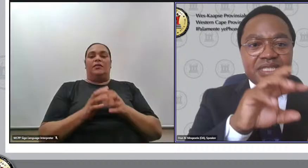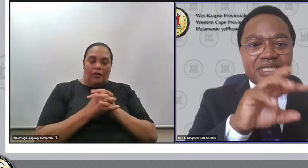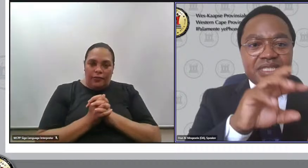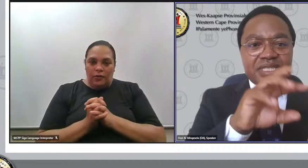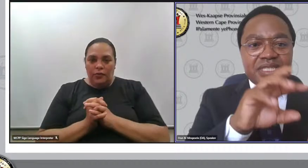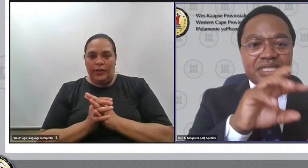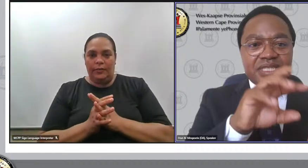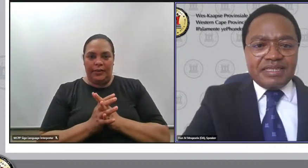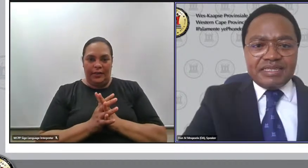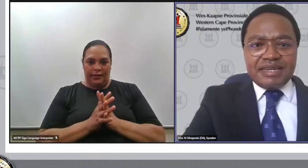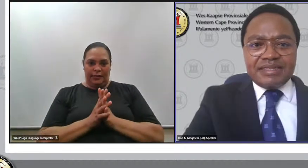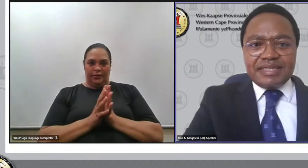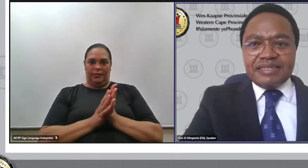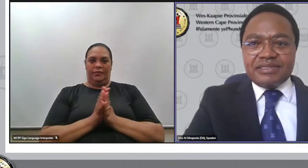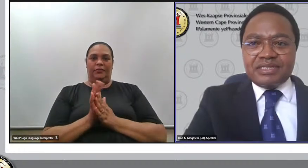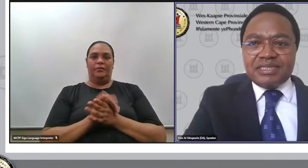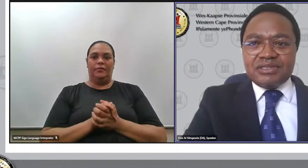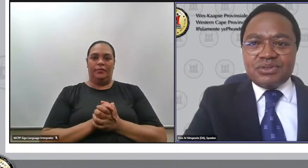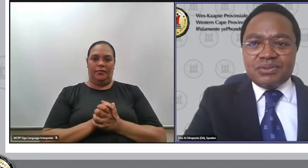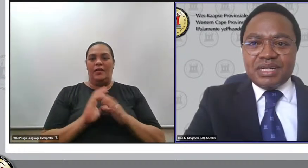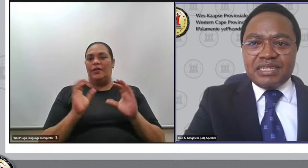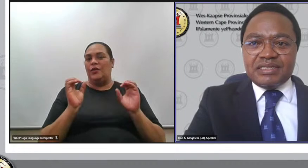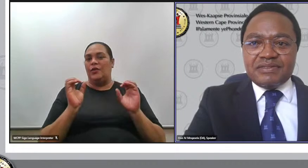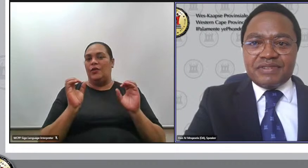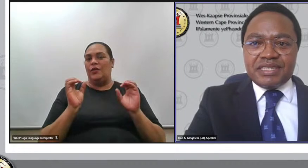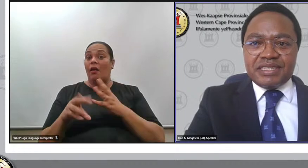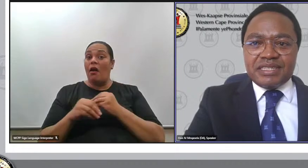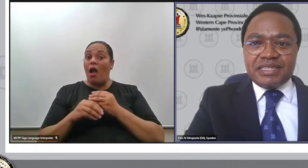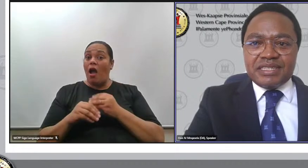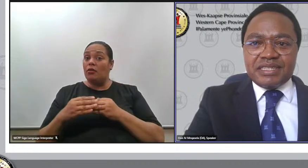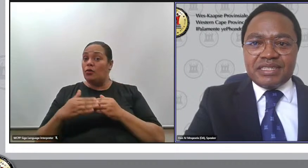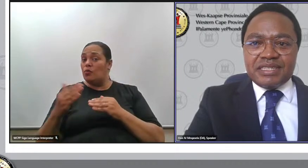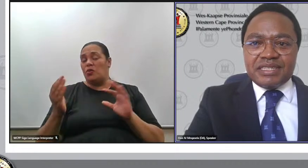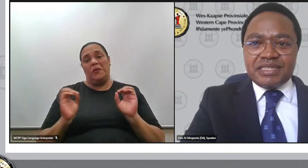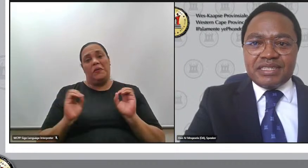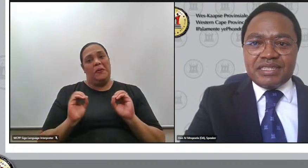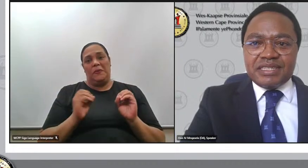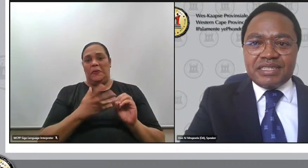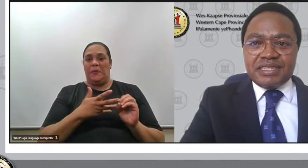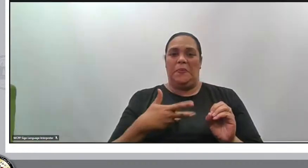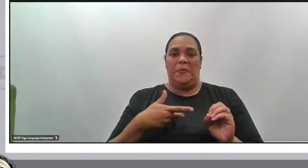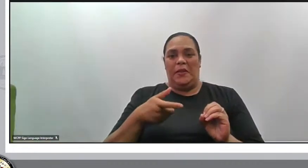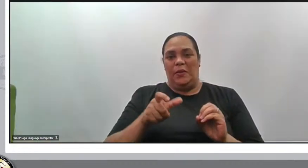think I can stop there. There's nothing else to add further, Mr. Madam Chair.